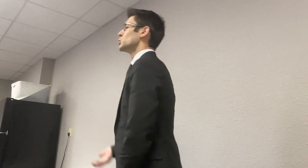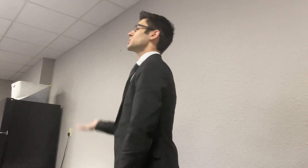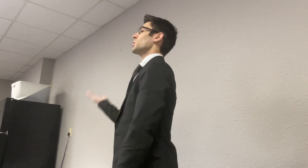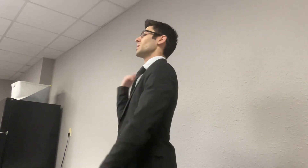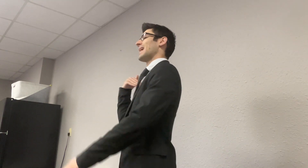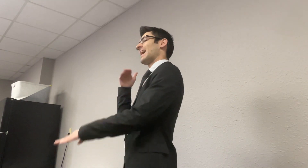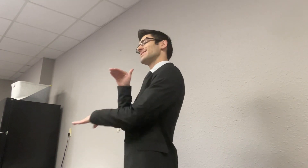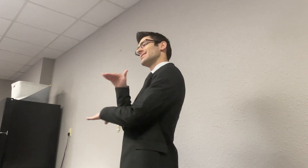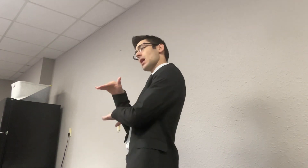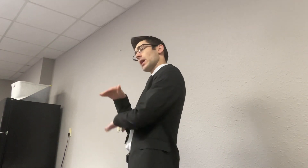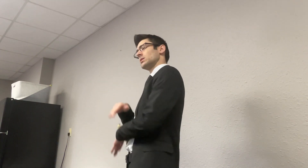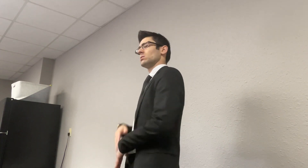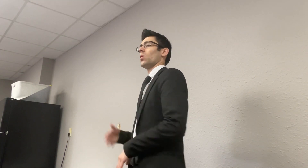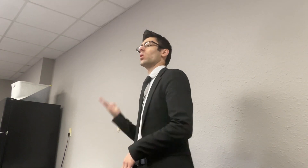So, last night or